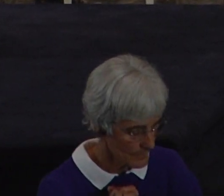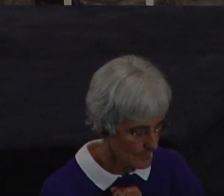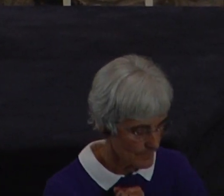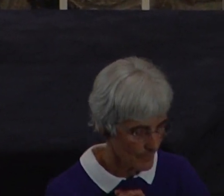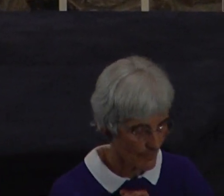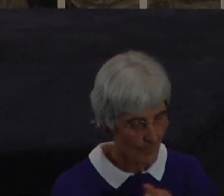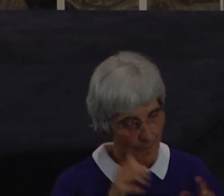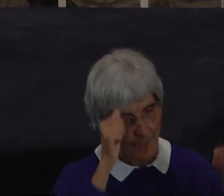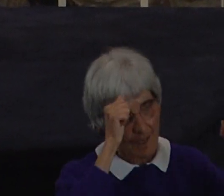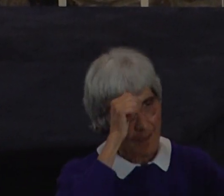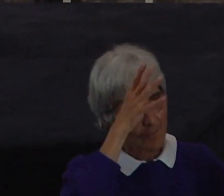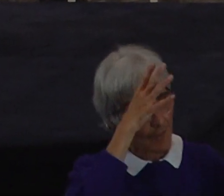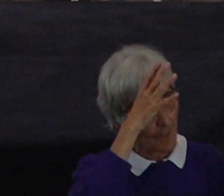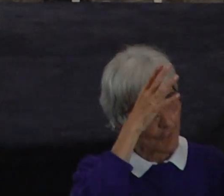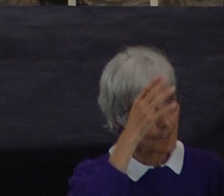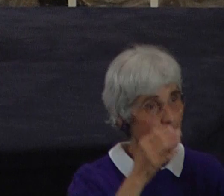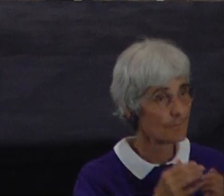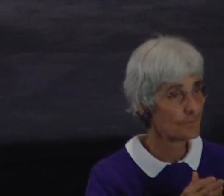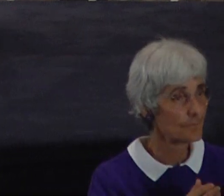Gracious Heavenly Father,